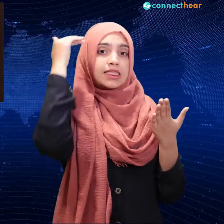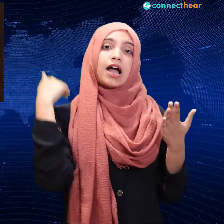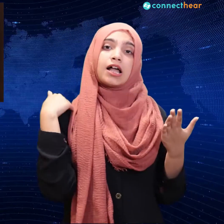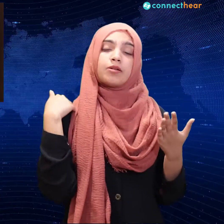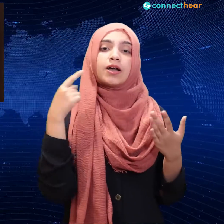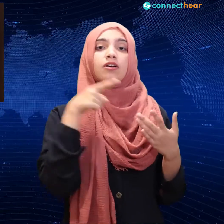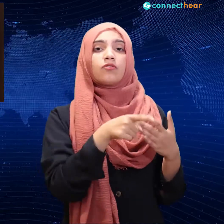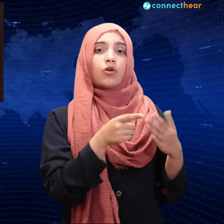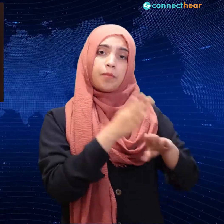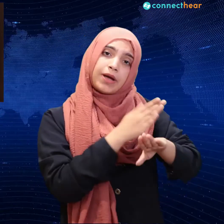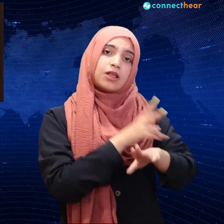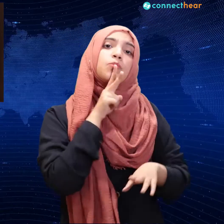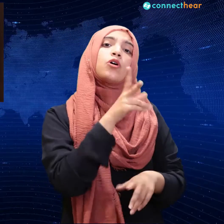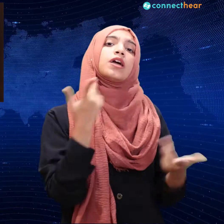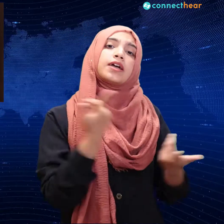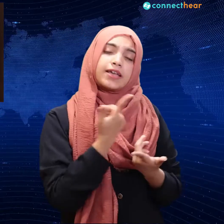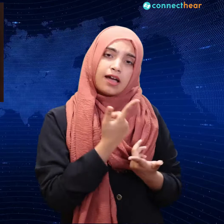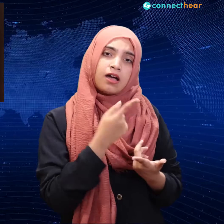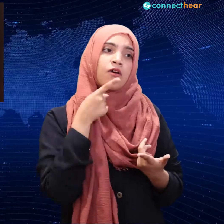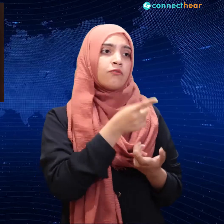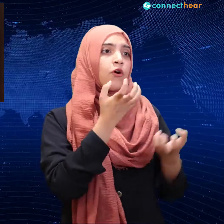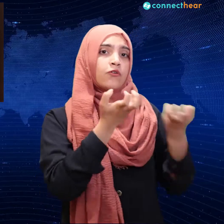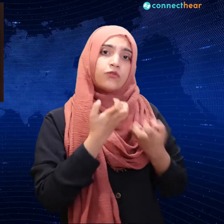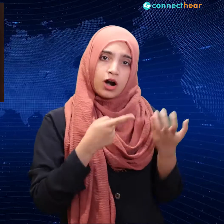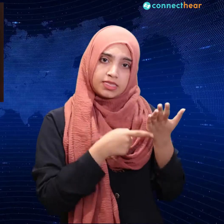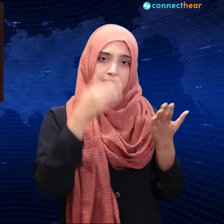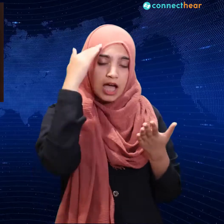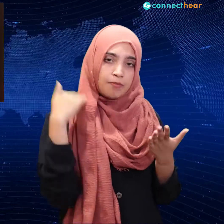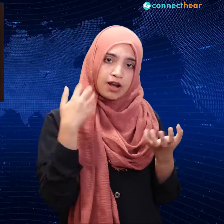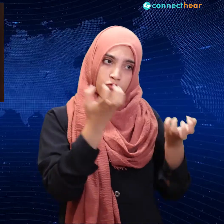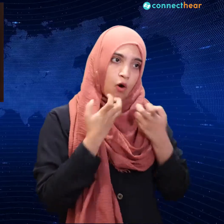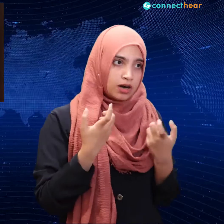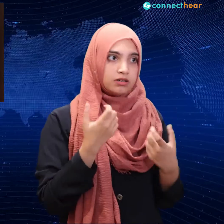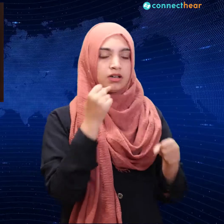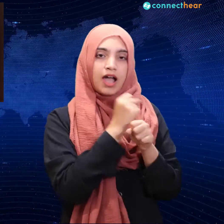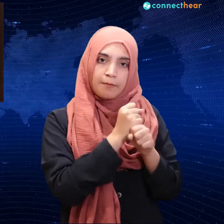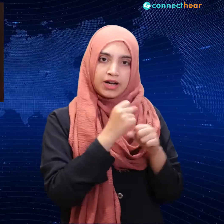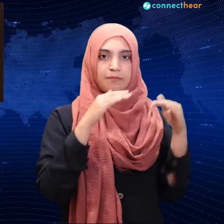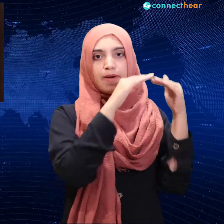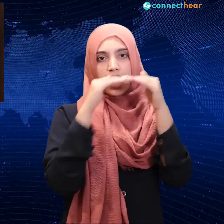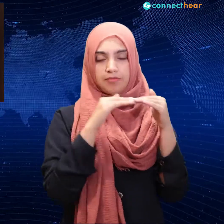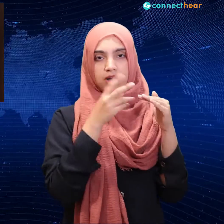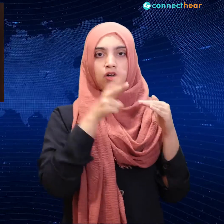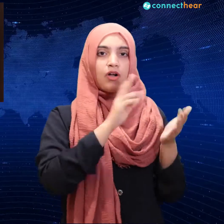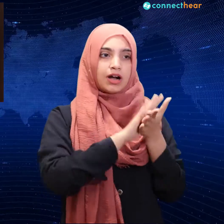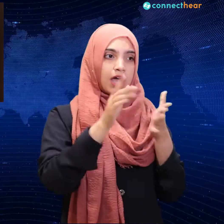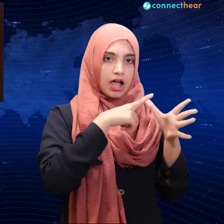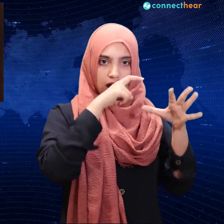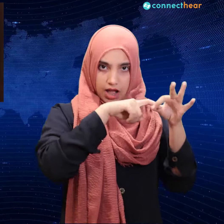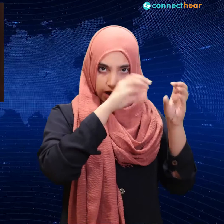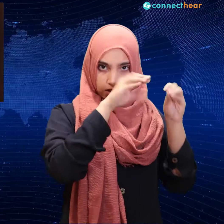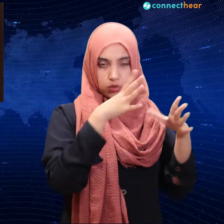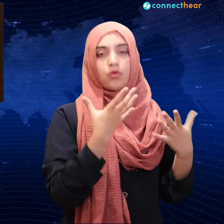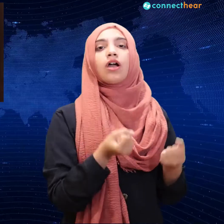they have said, that they want an inclusive government, they want women rights in their own context, they